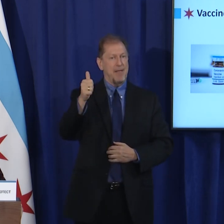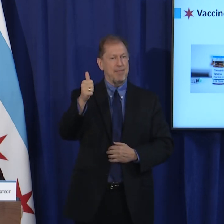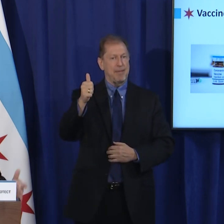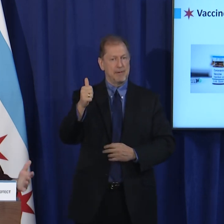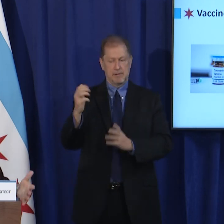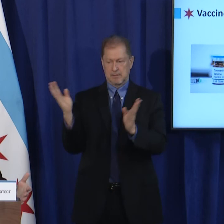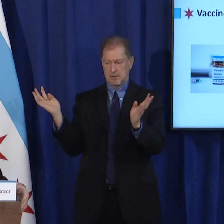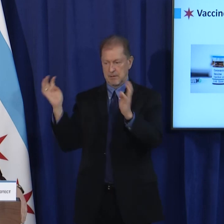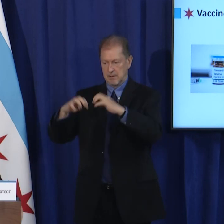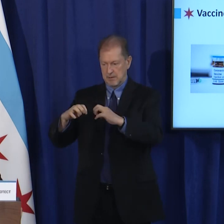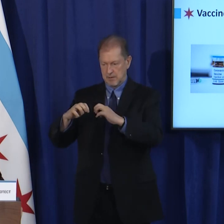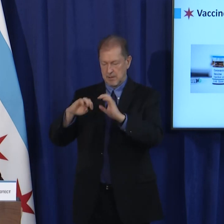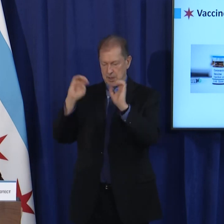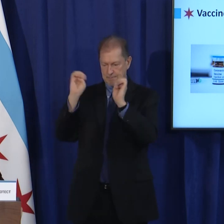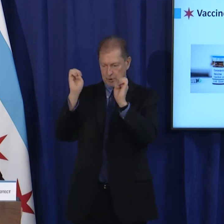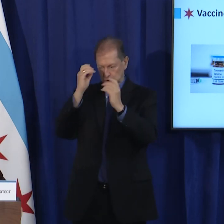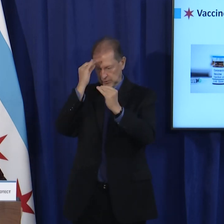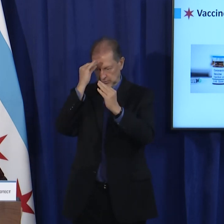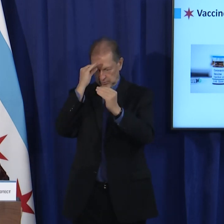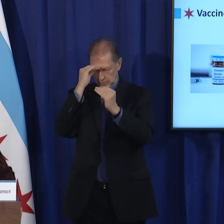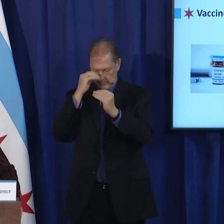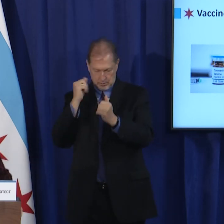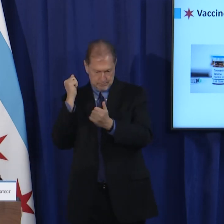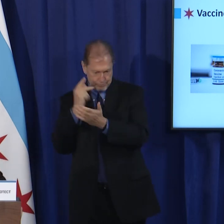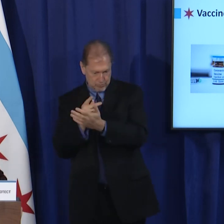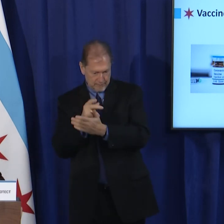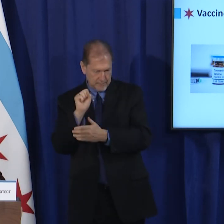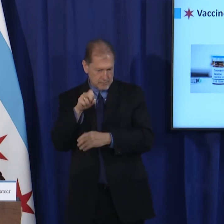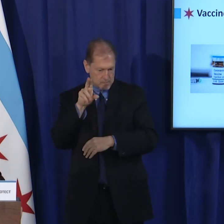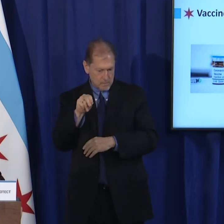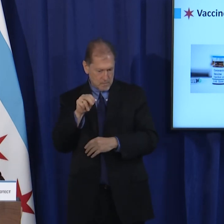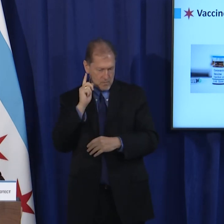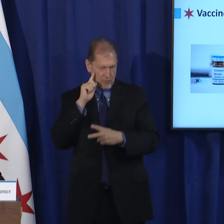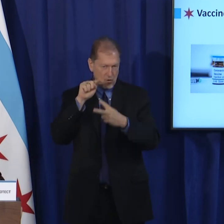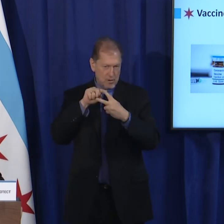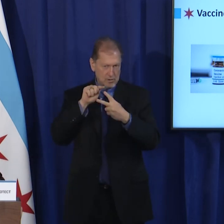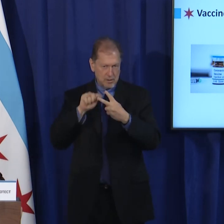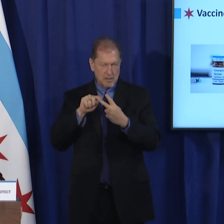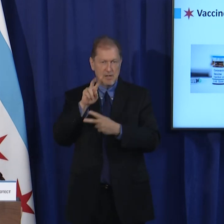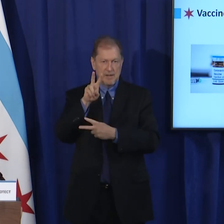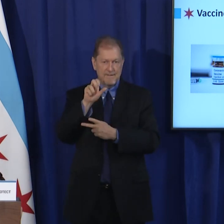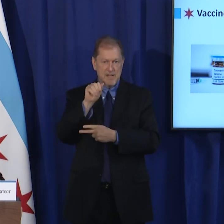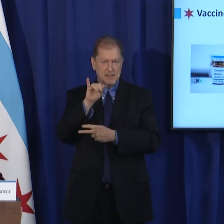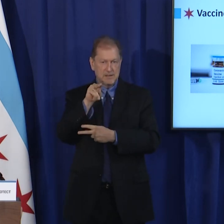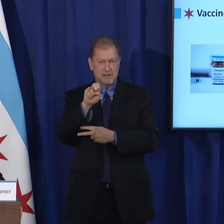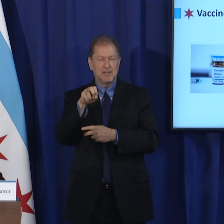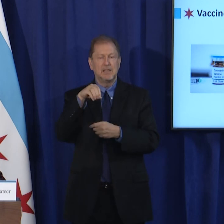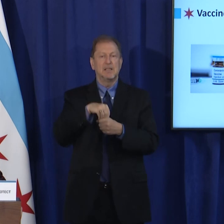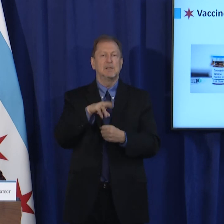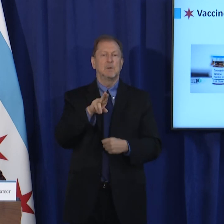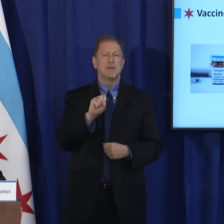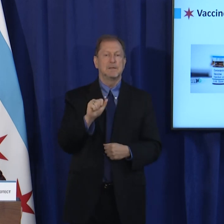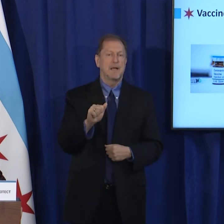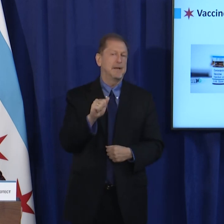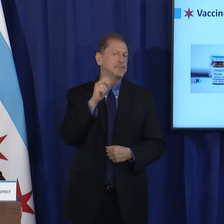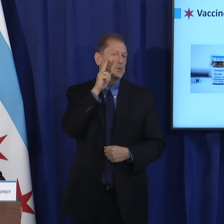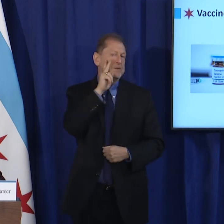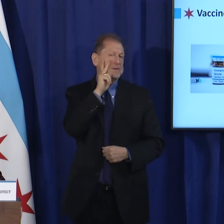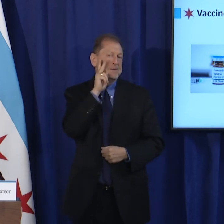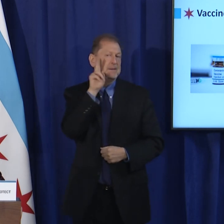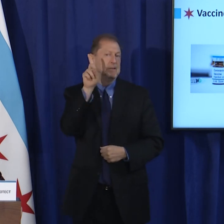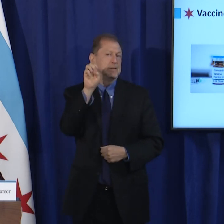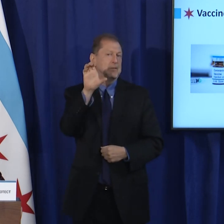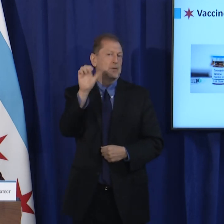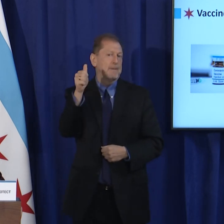consider an emergency use authorization for the first COVID vaccine here in the US. We will